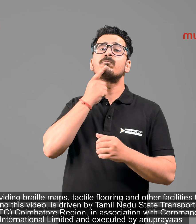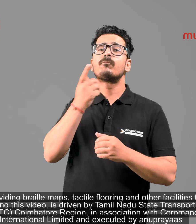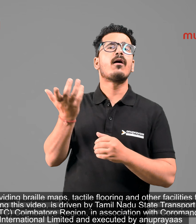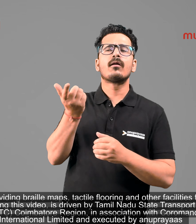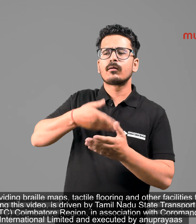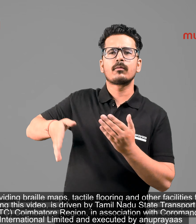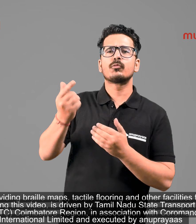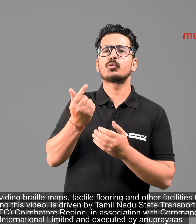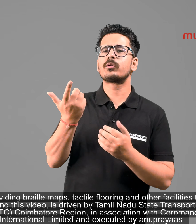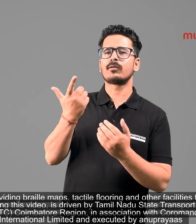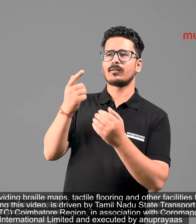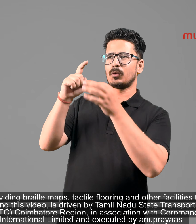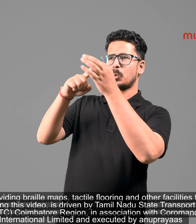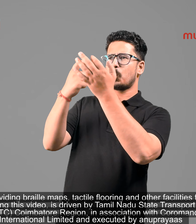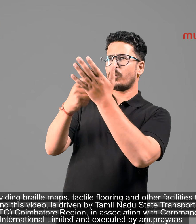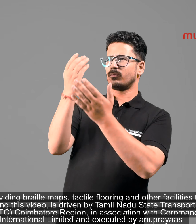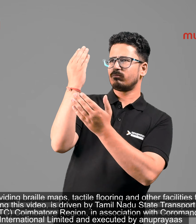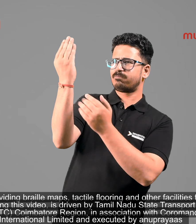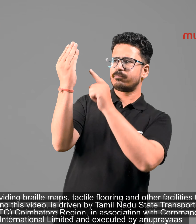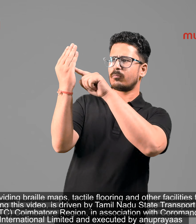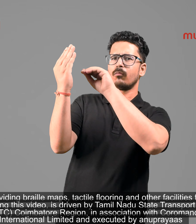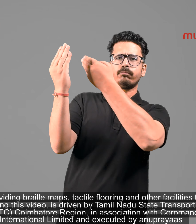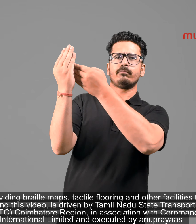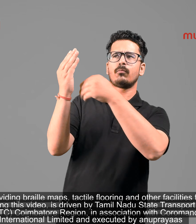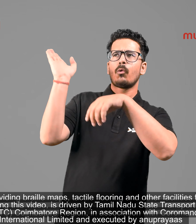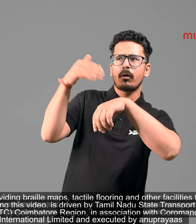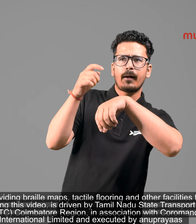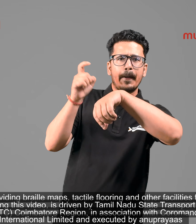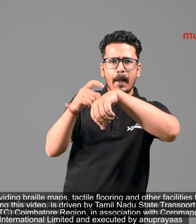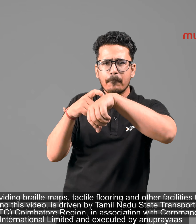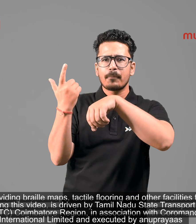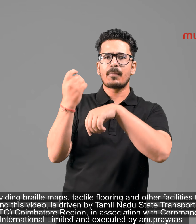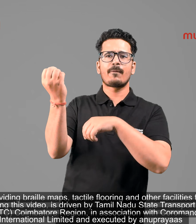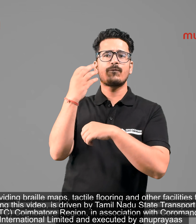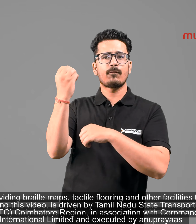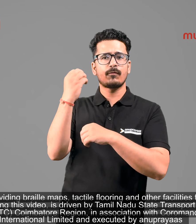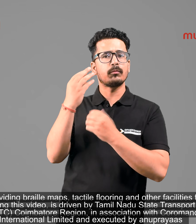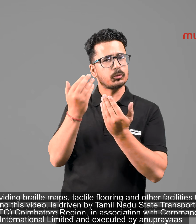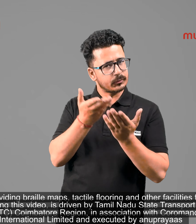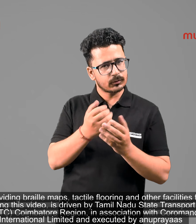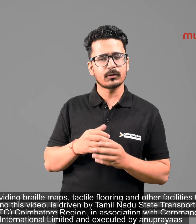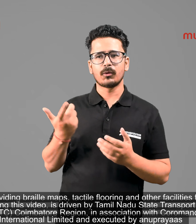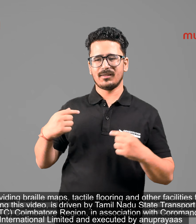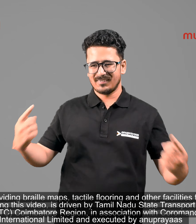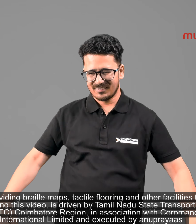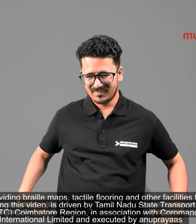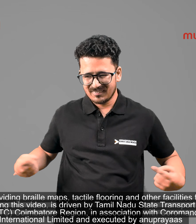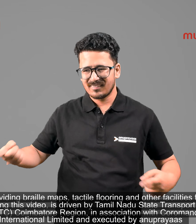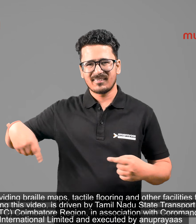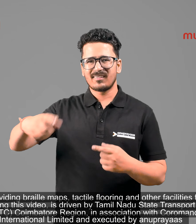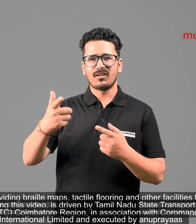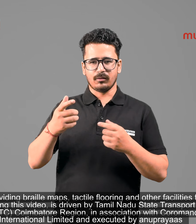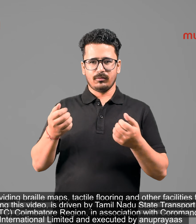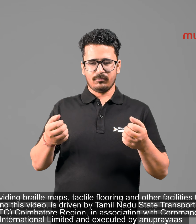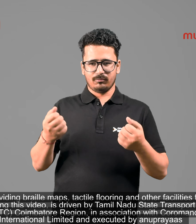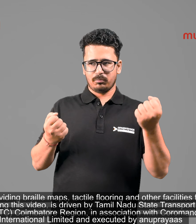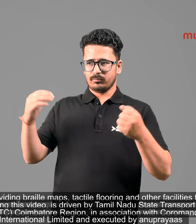including this video, is driven by Tamil Nadu State Transport Corporation, TNSTC, Coimbatore